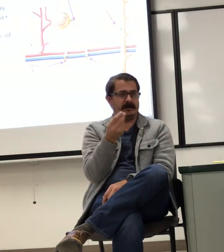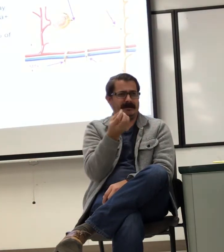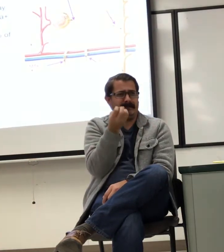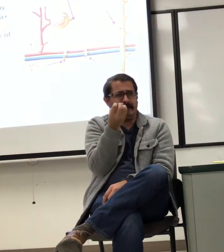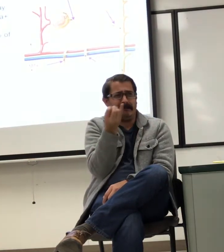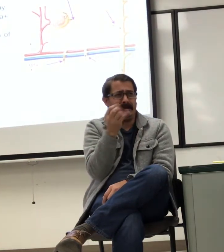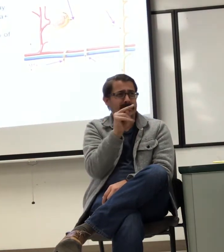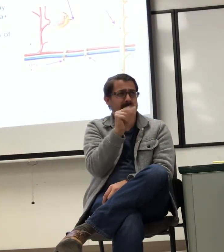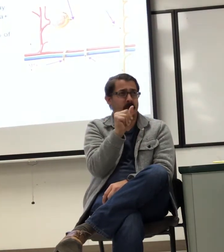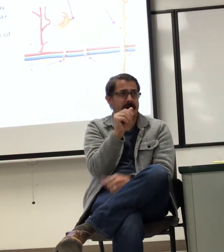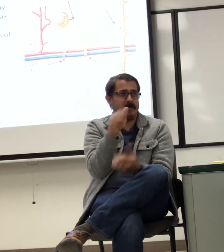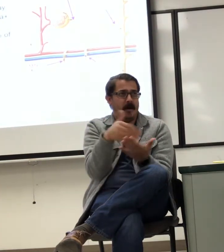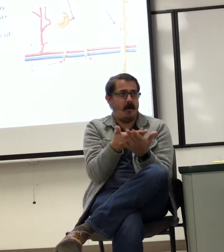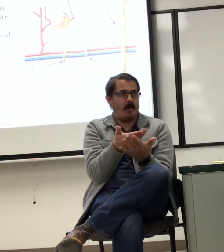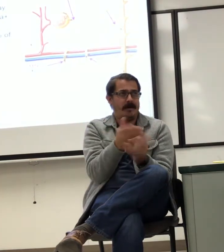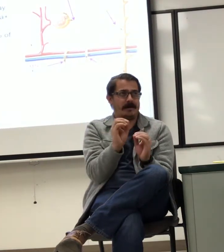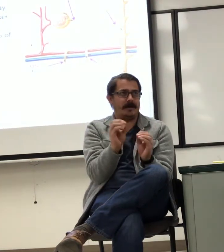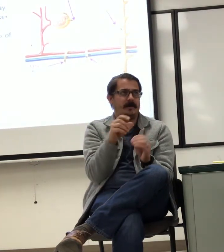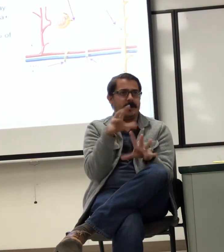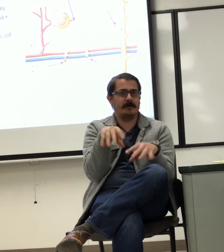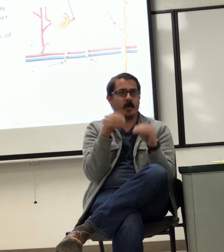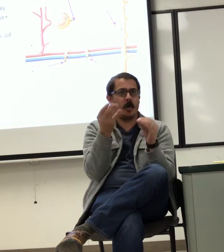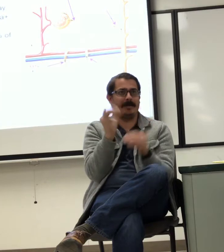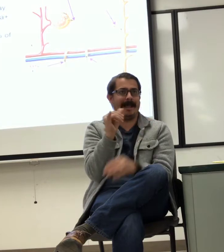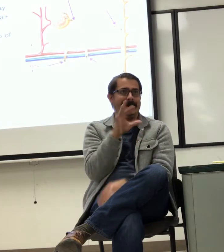in your urine. You've reabsorbed something like